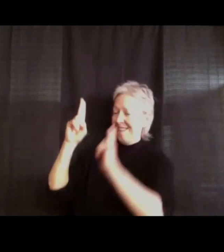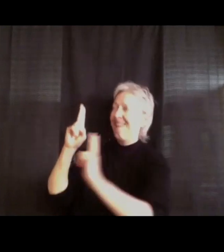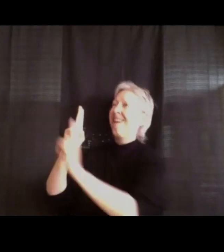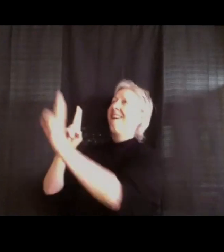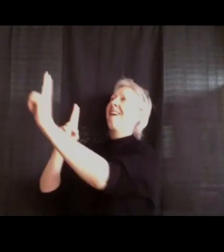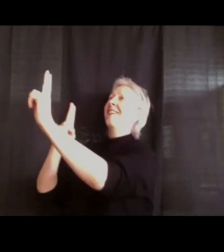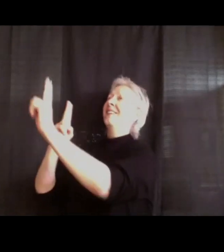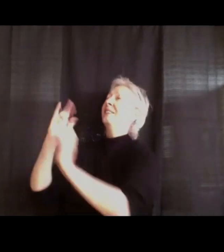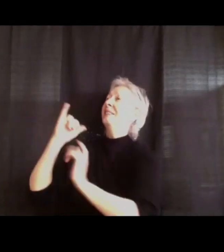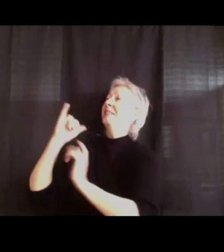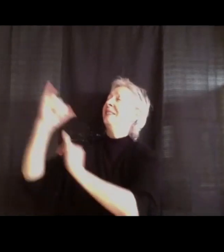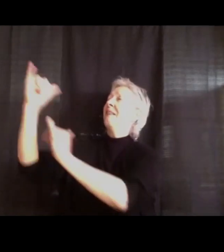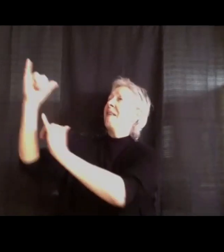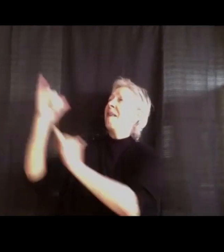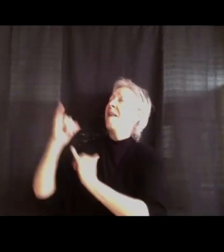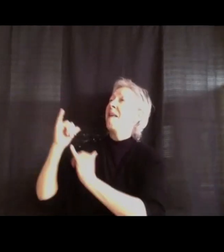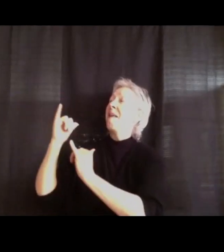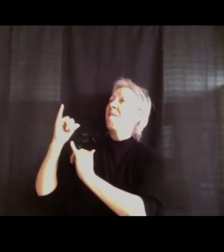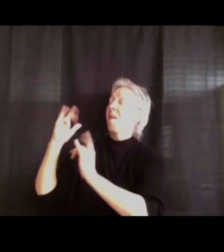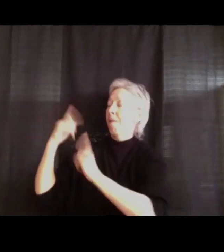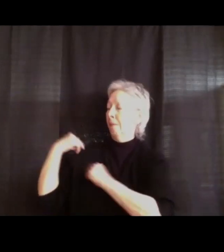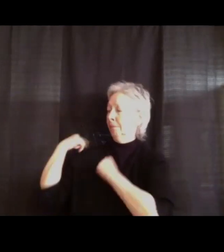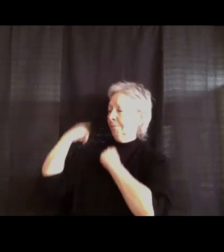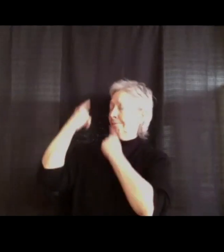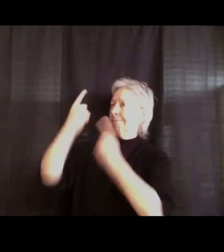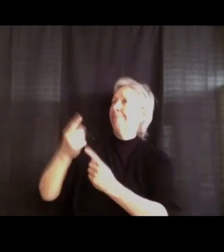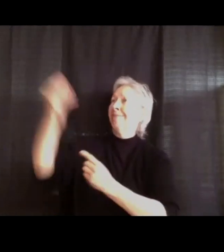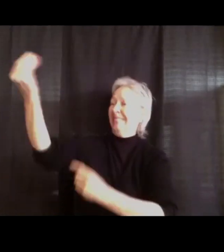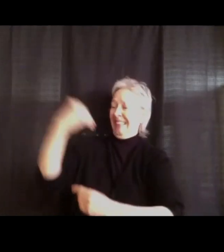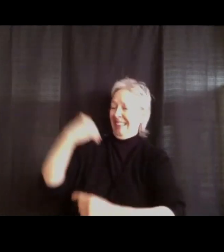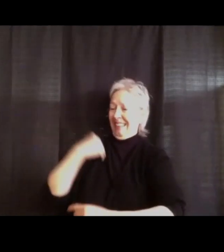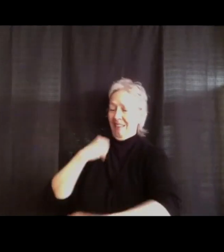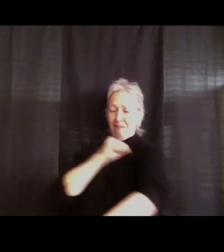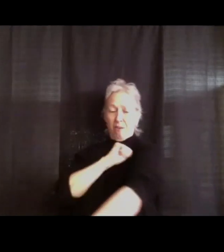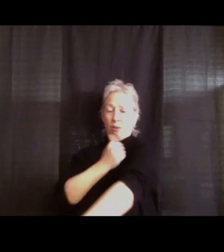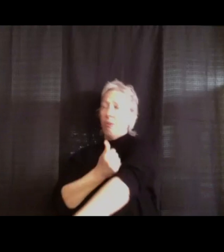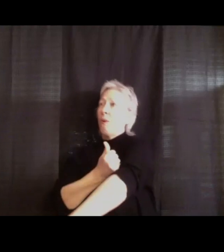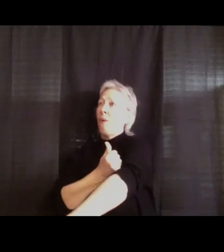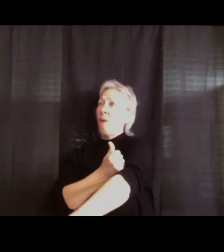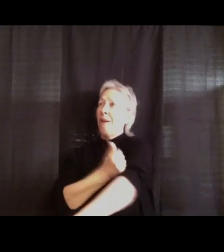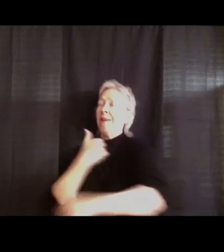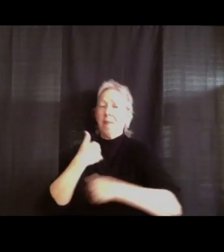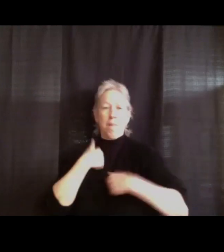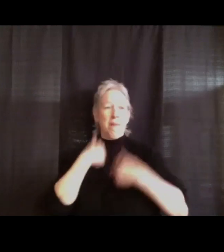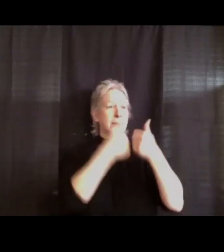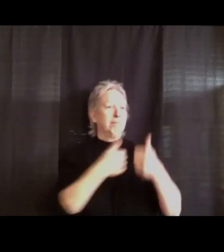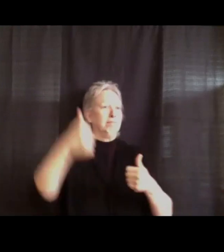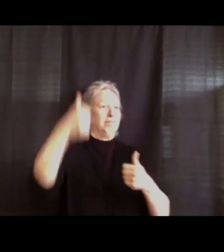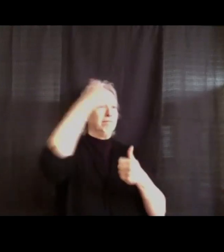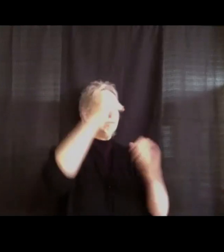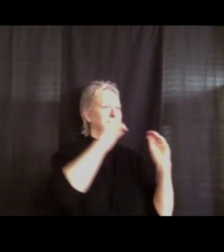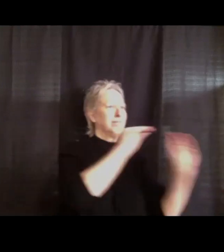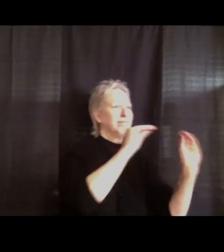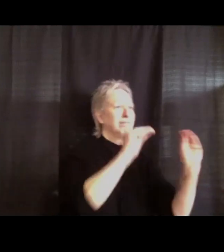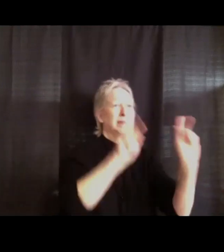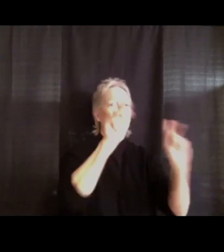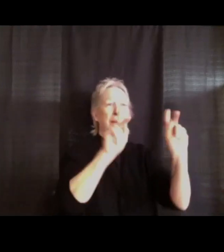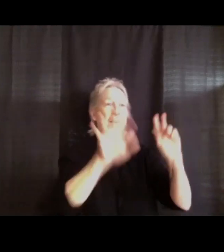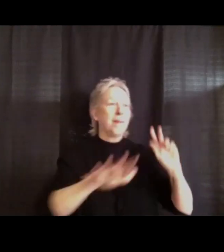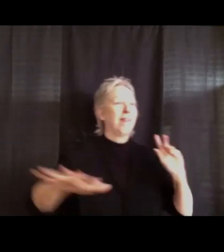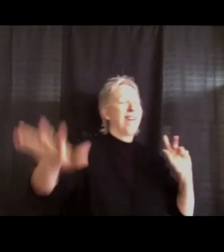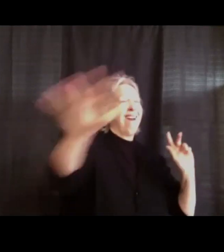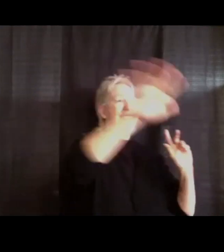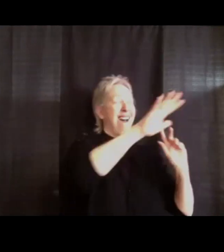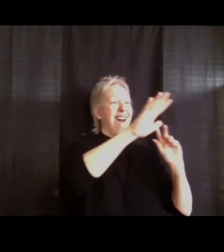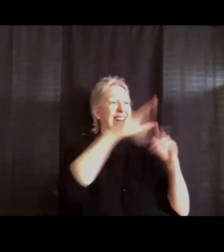you, since you have given him authority over all people to give eternal life to all whom